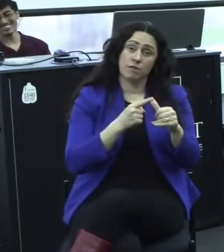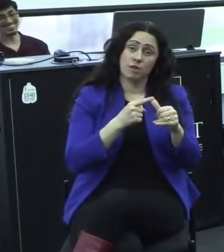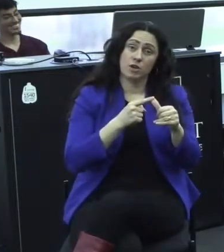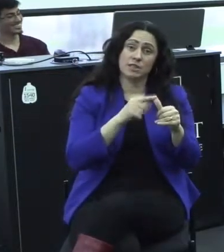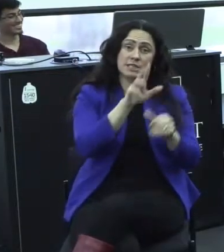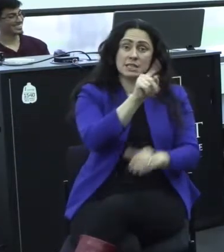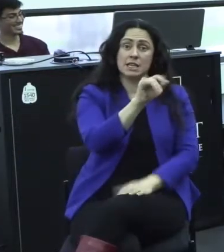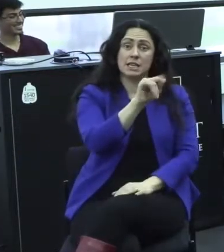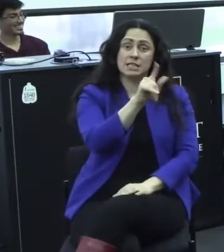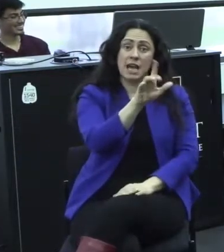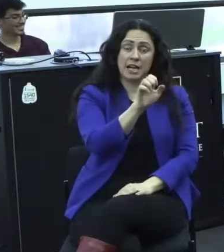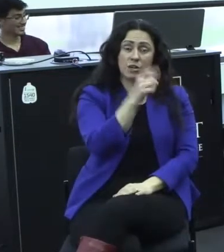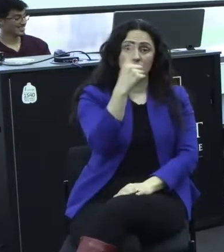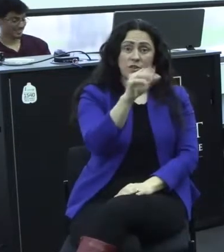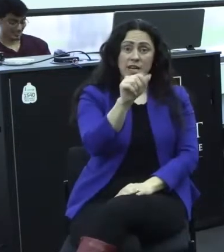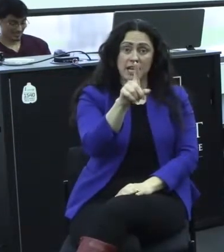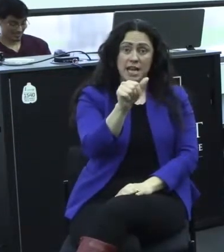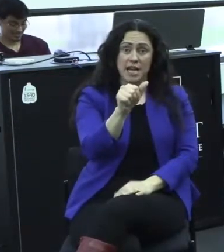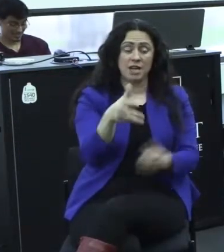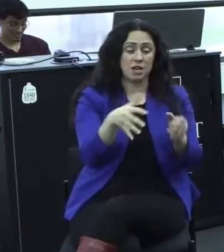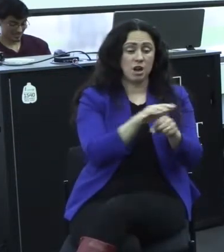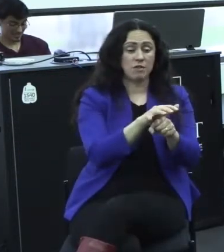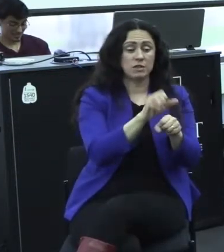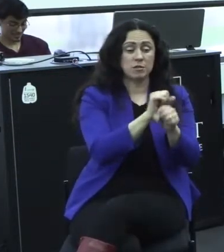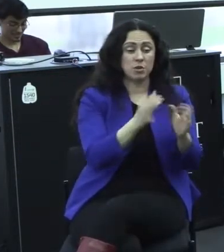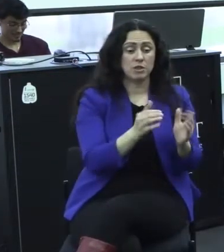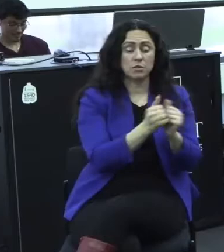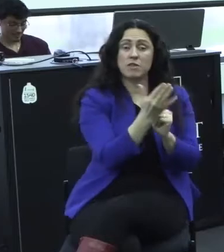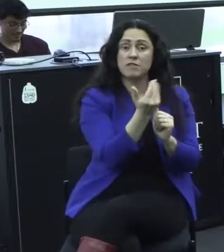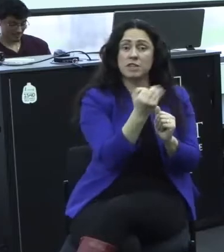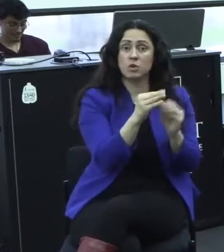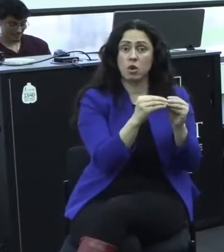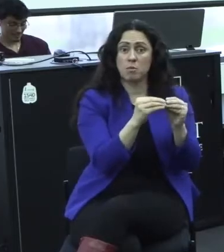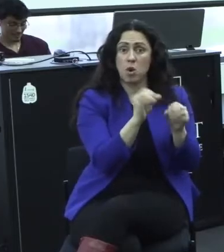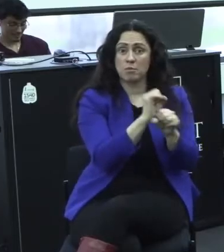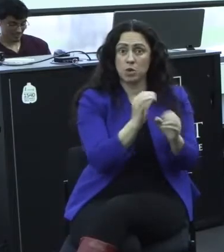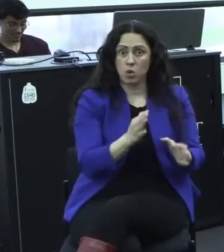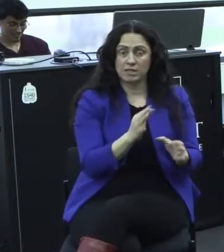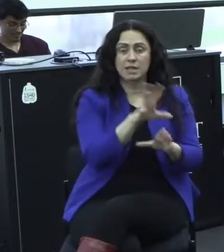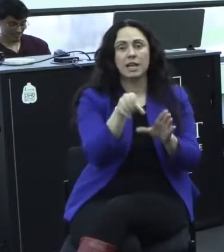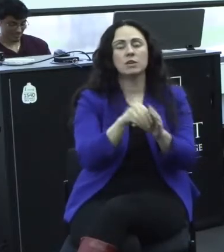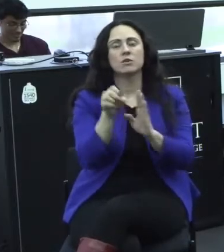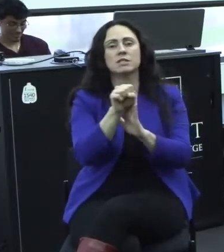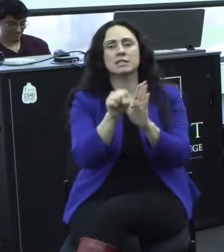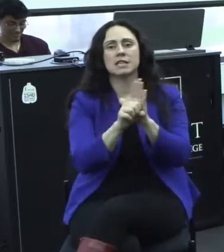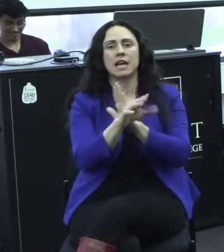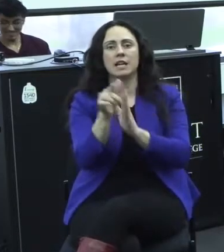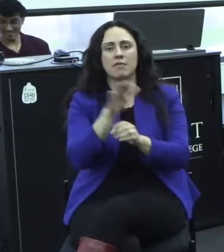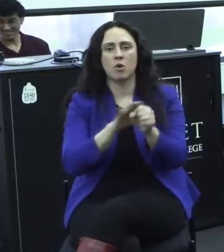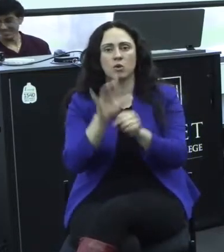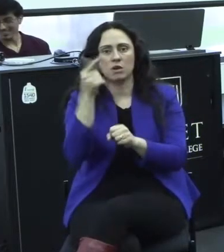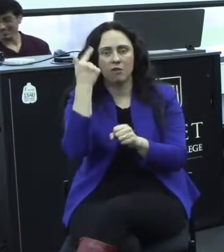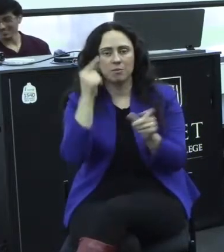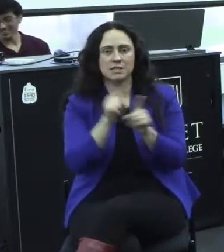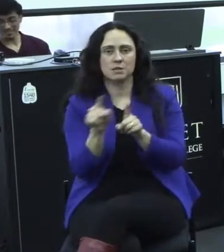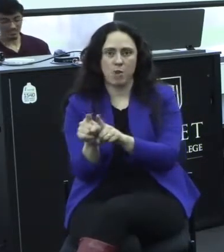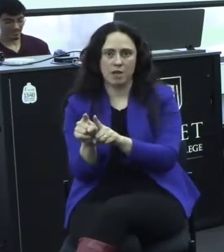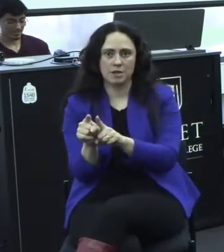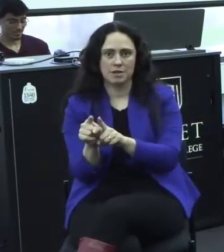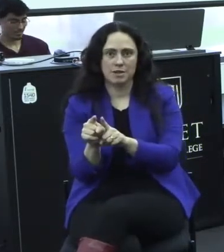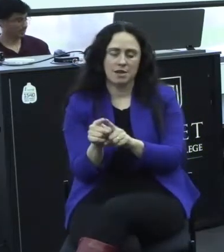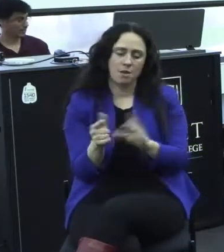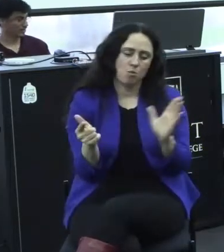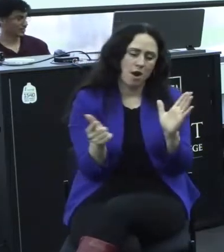the ADA covers employers with 15 or more employees, and this includes state and local governments as well. And it